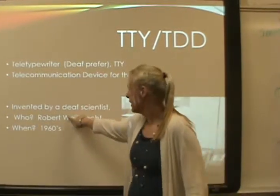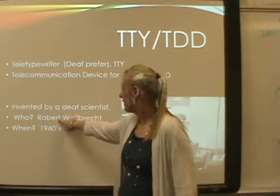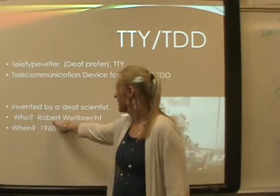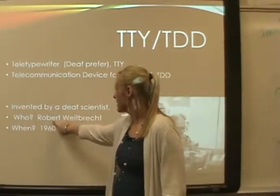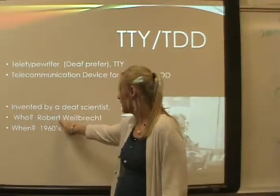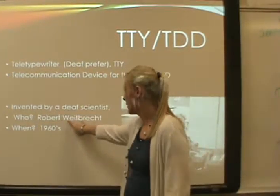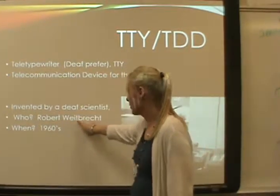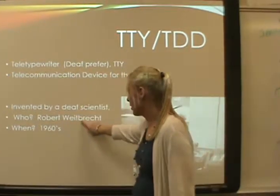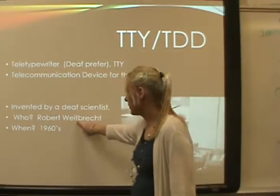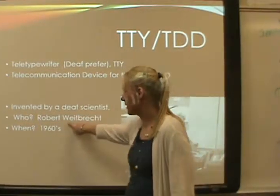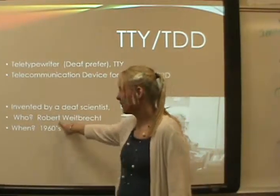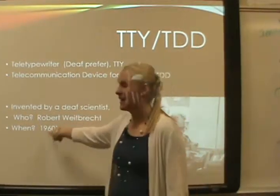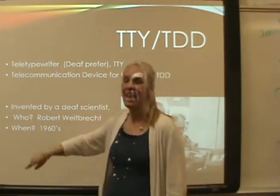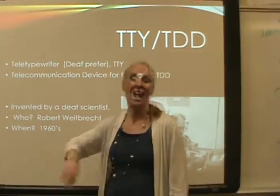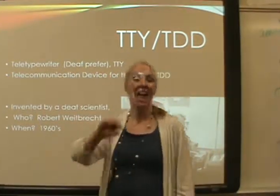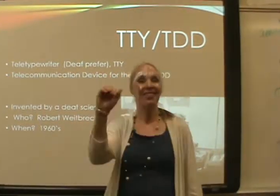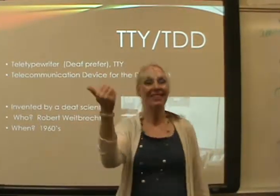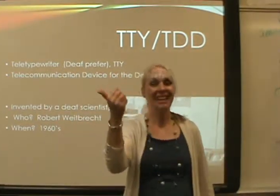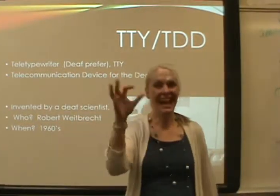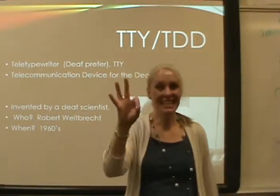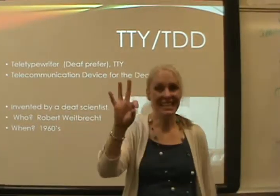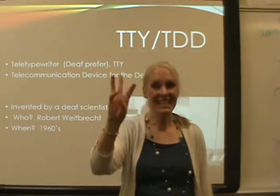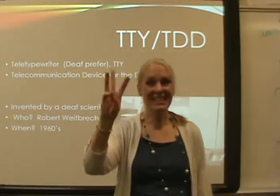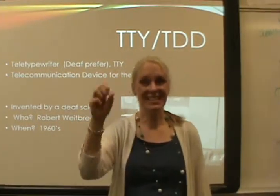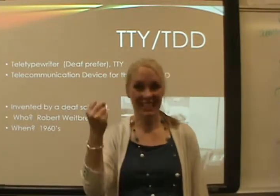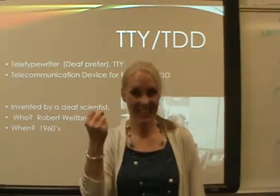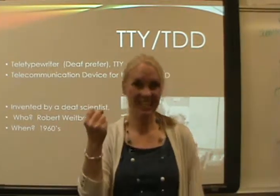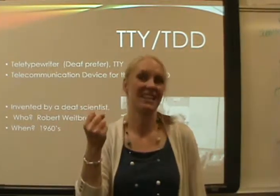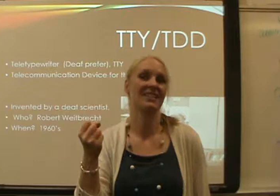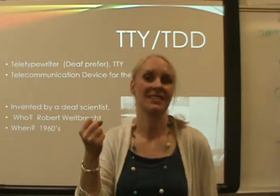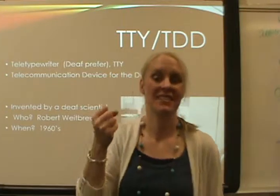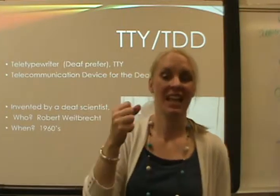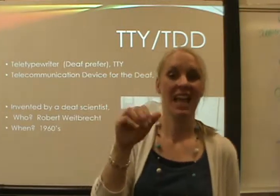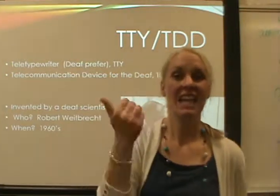he is, Robert Wright. And in the 1960s,